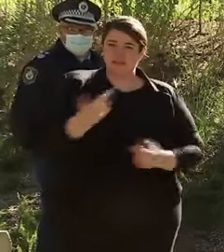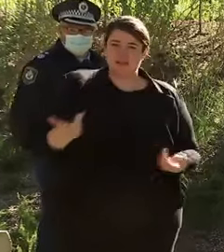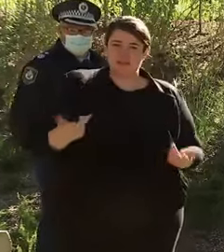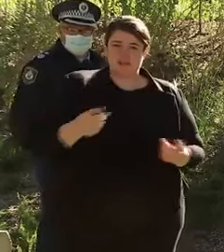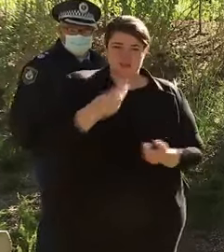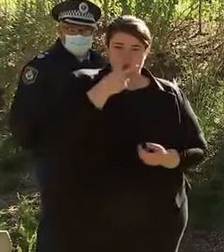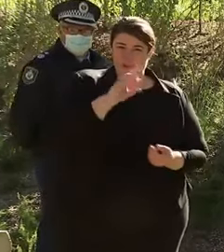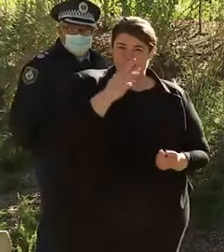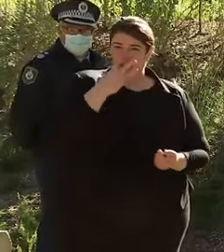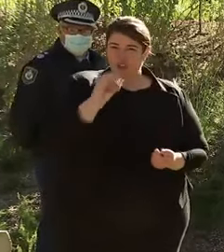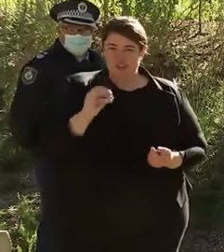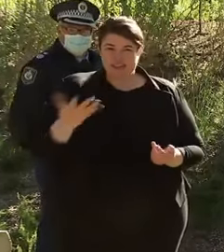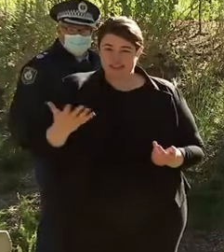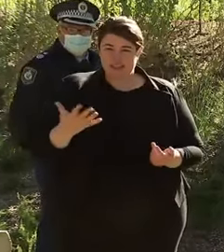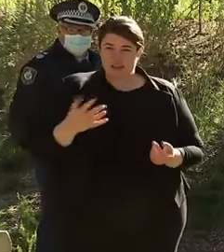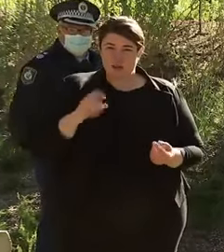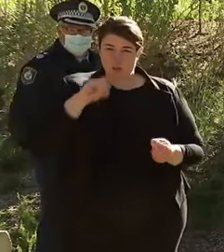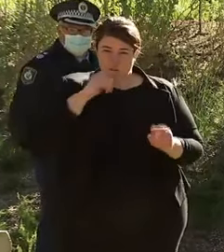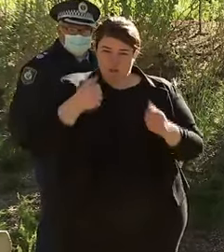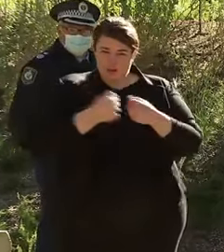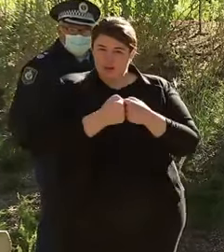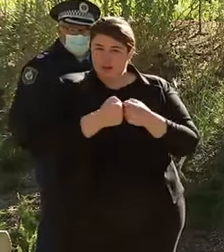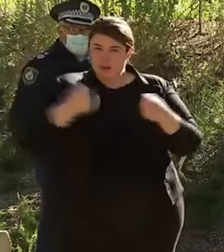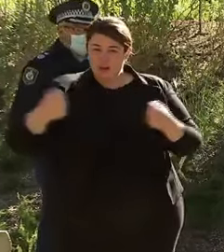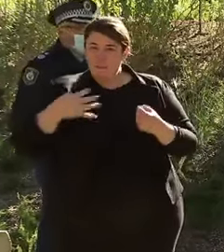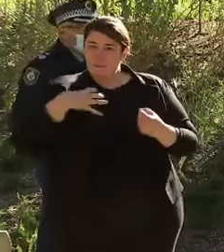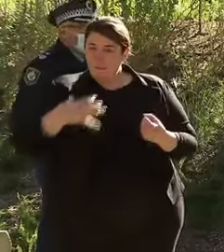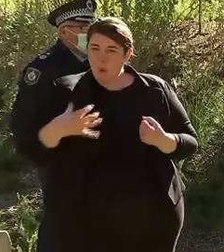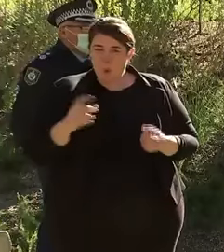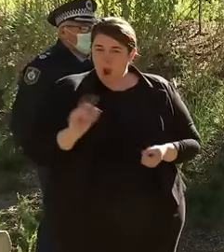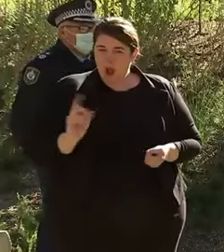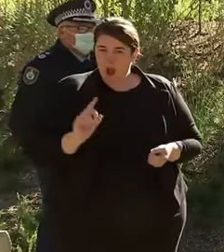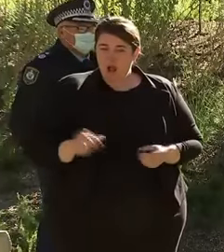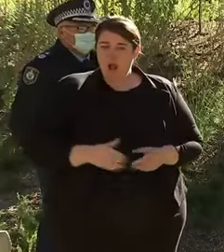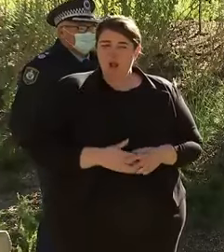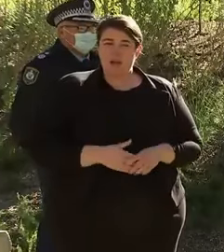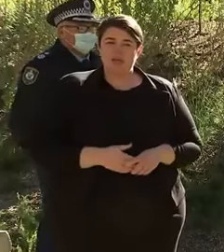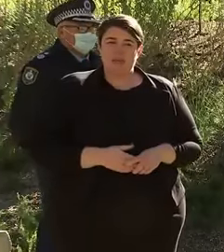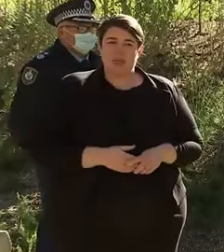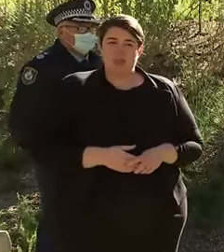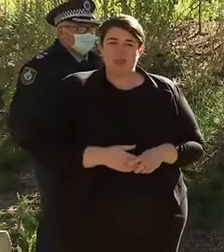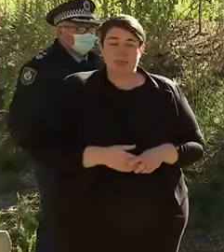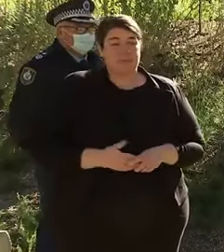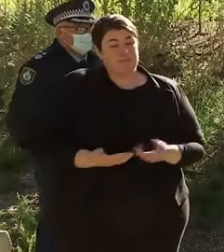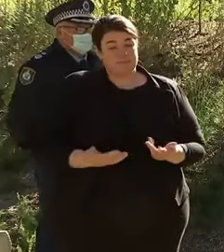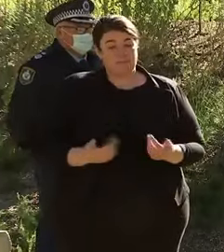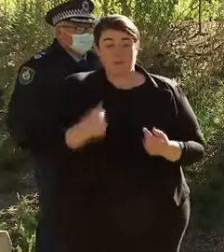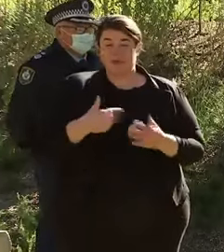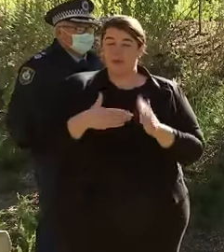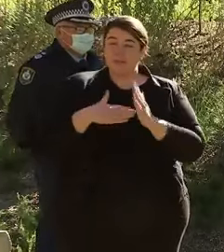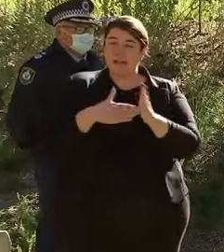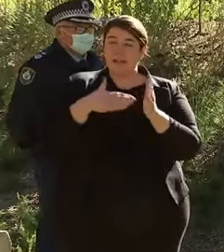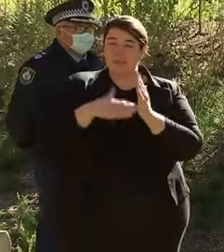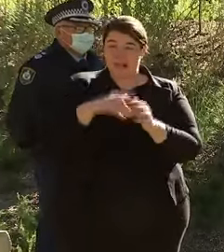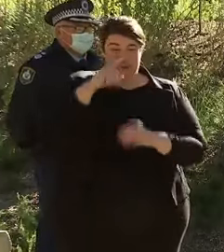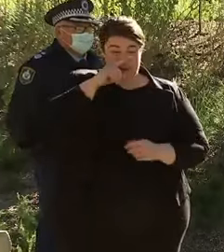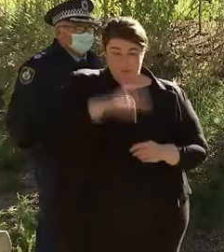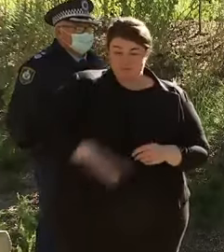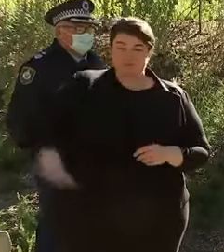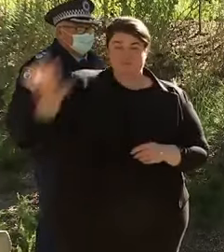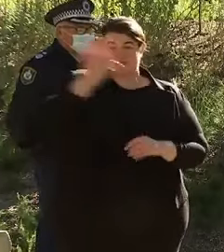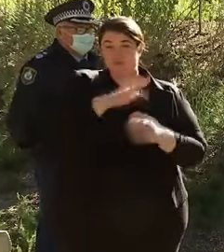you move that eligibility to 30 to 39 year olds now? Well, the challenge is we have literally millions of people in New South Wales that want to get the